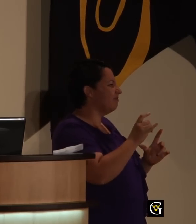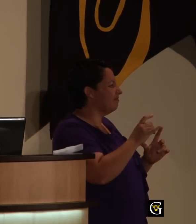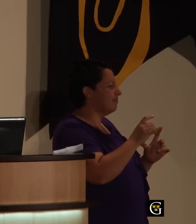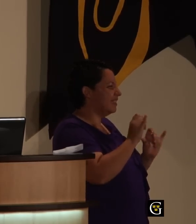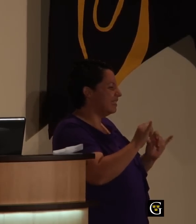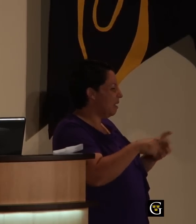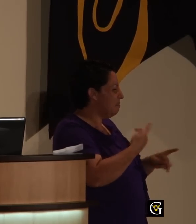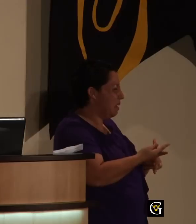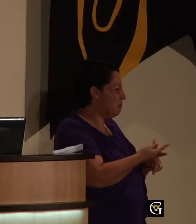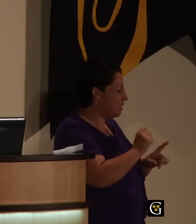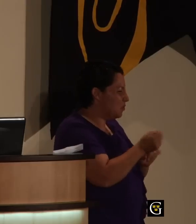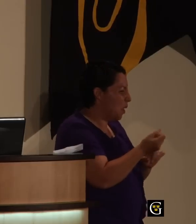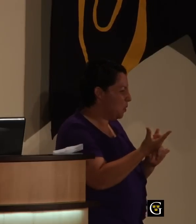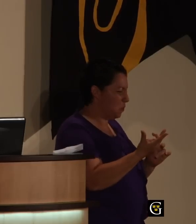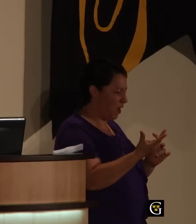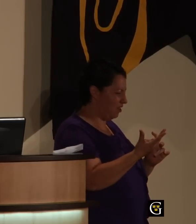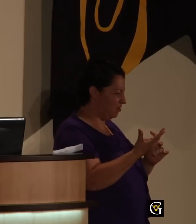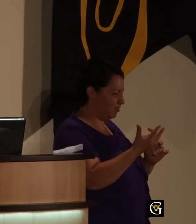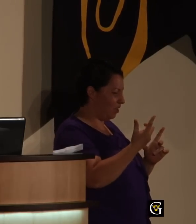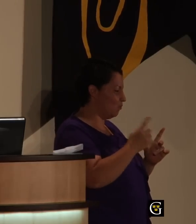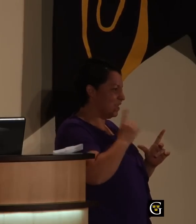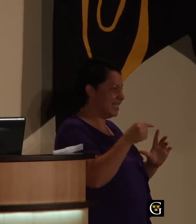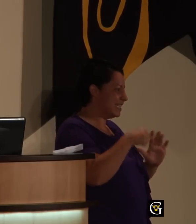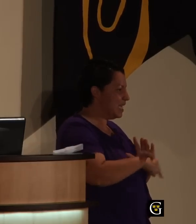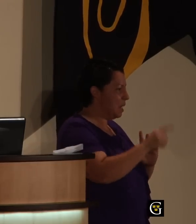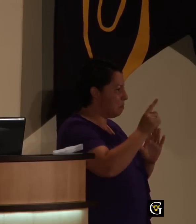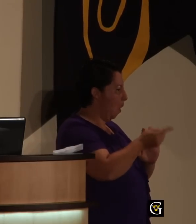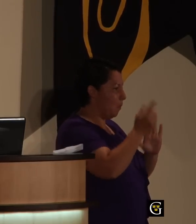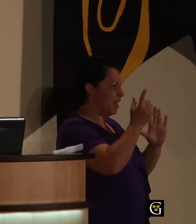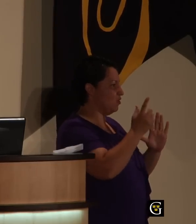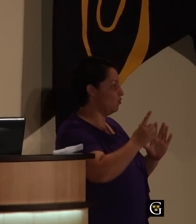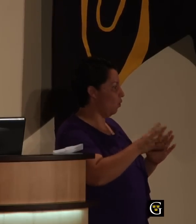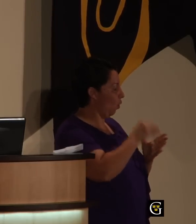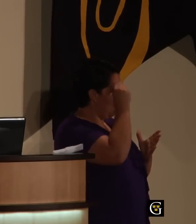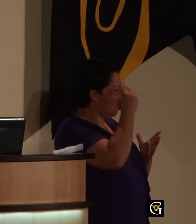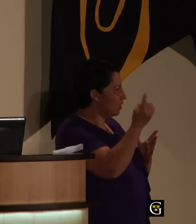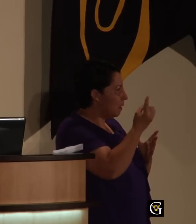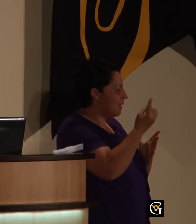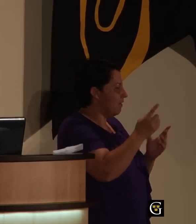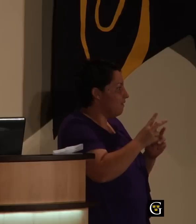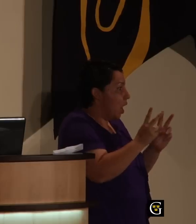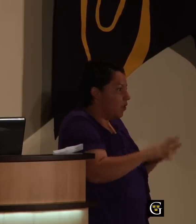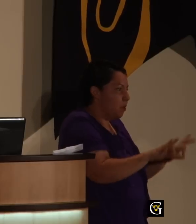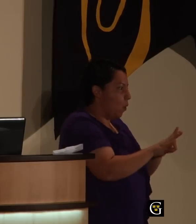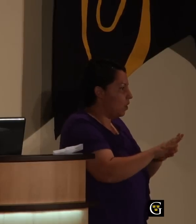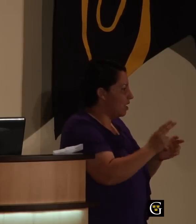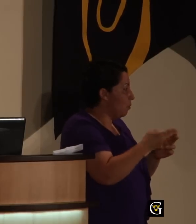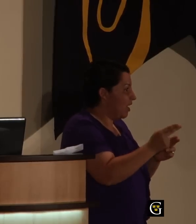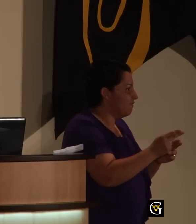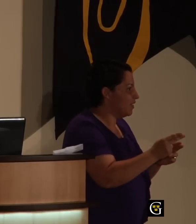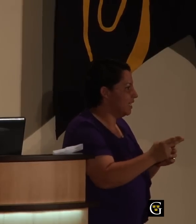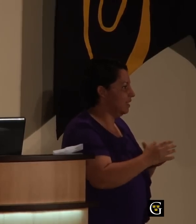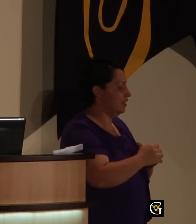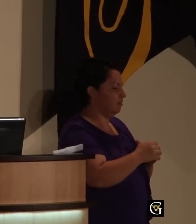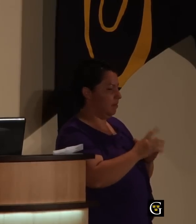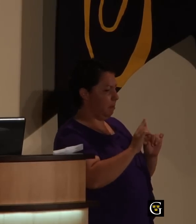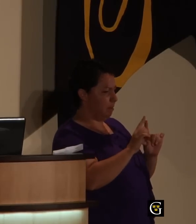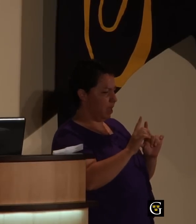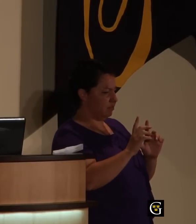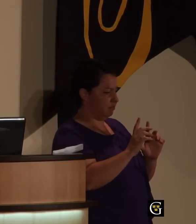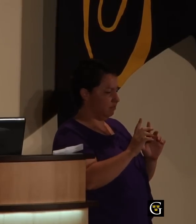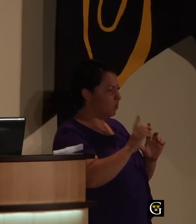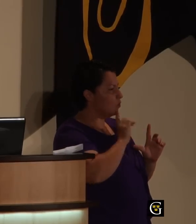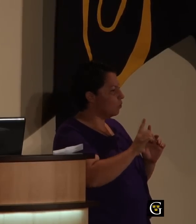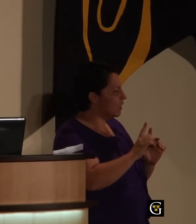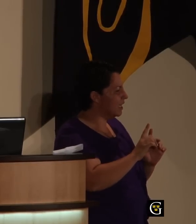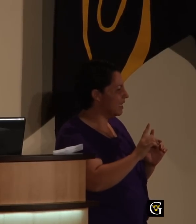gestalt moments when you learn something very important very quickly. That being in that clothes is being forced to confront